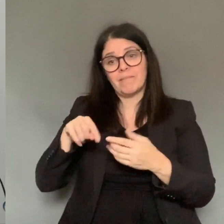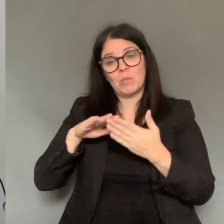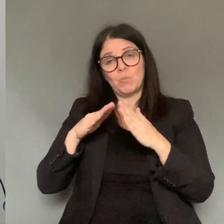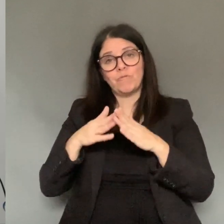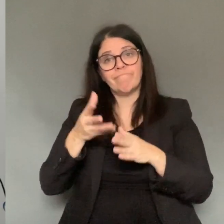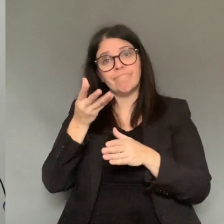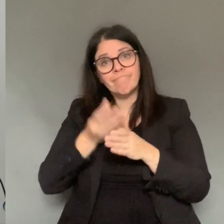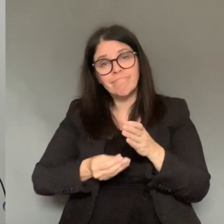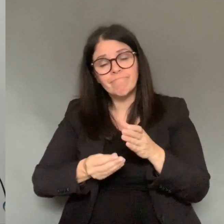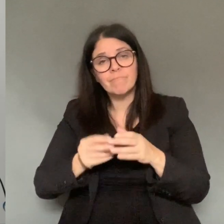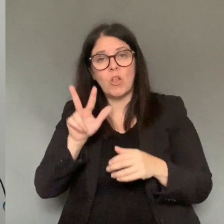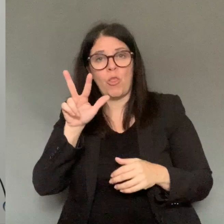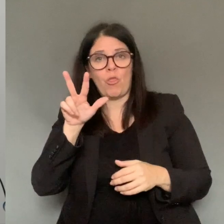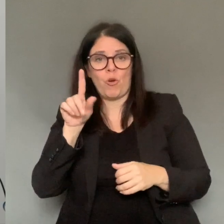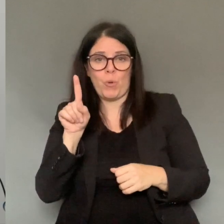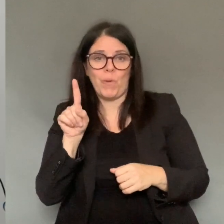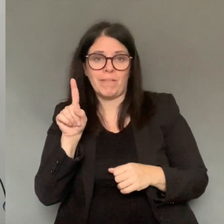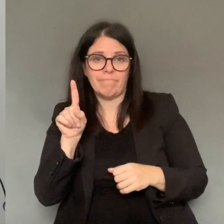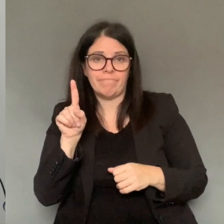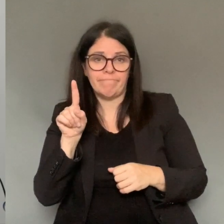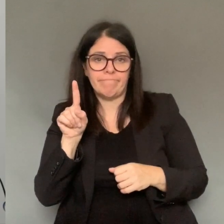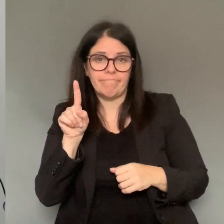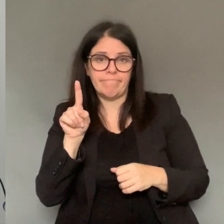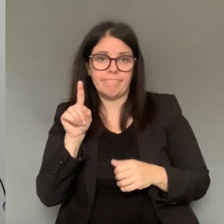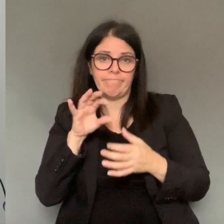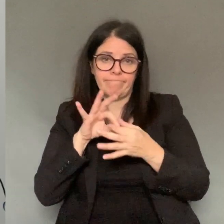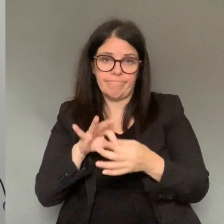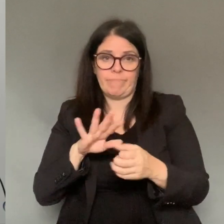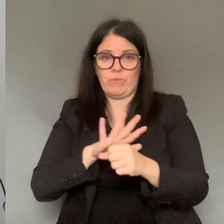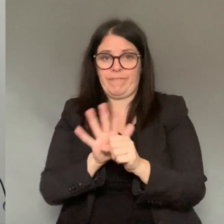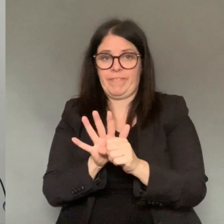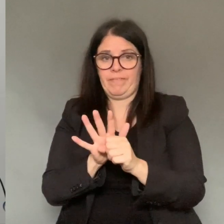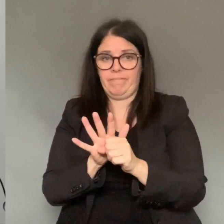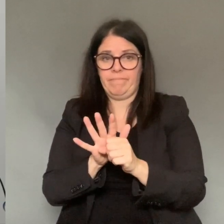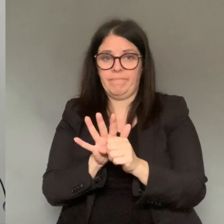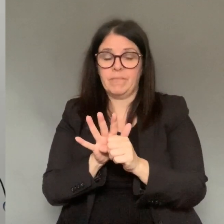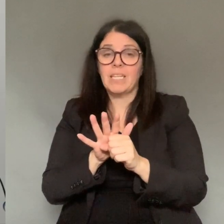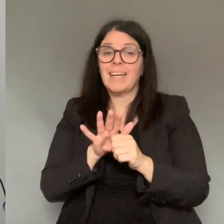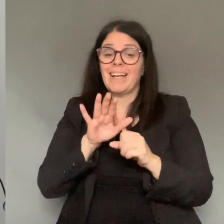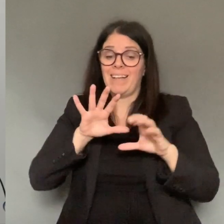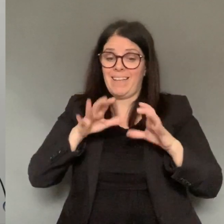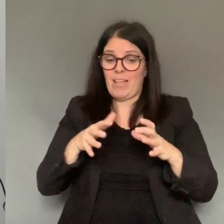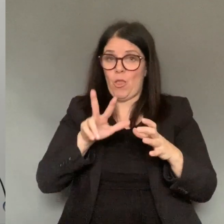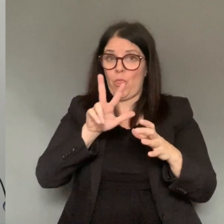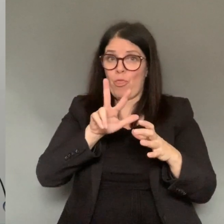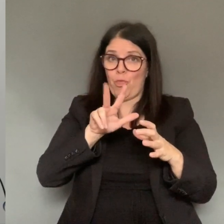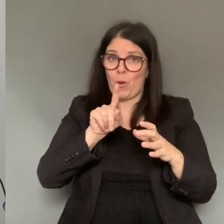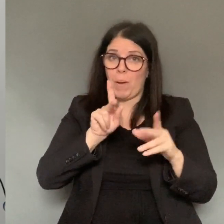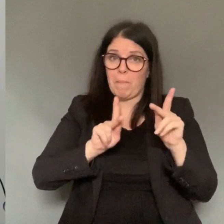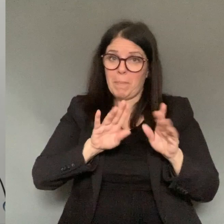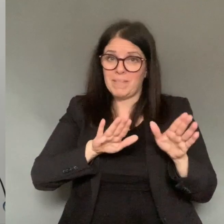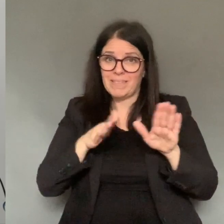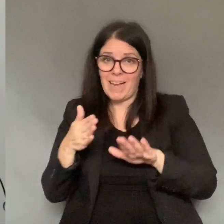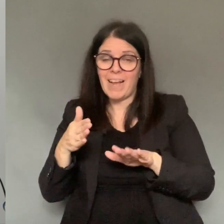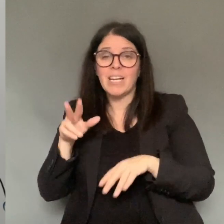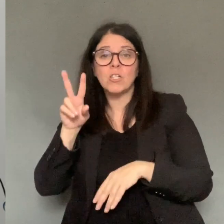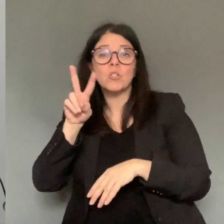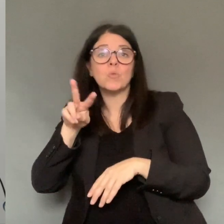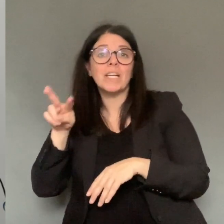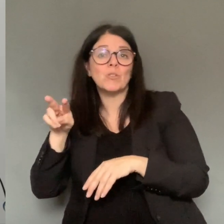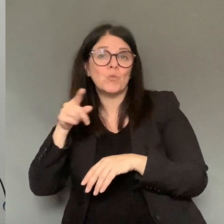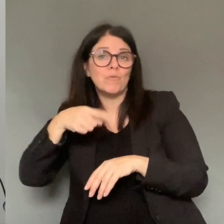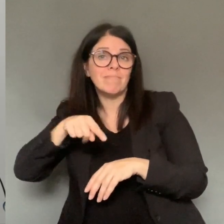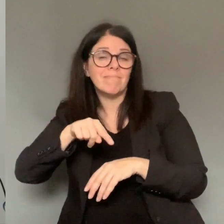Ontario, or call your primary care provider for a phone or virtual assessment. They will be able to guide you in next steps,